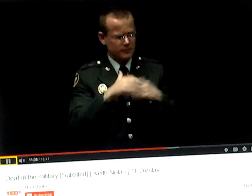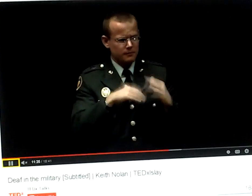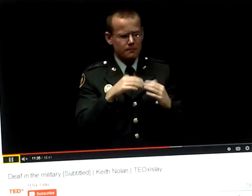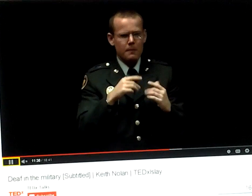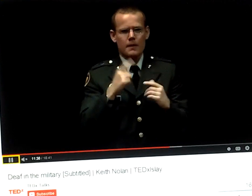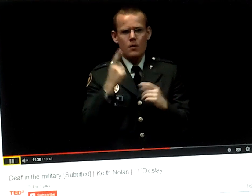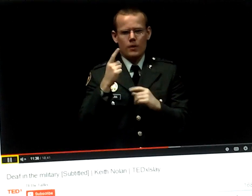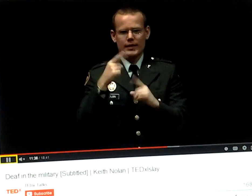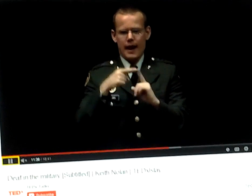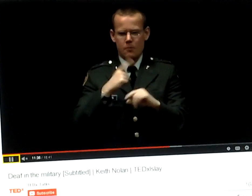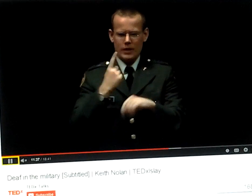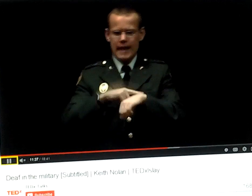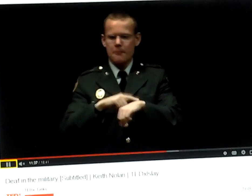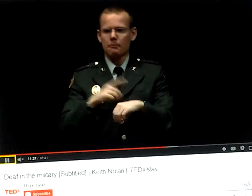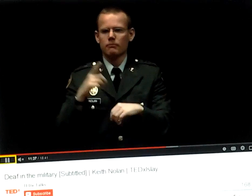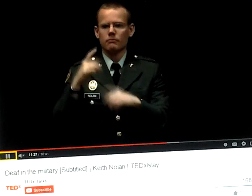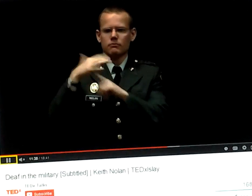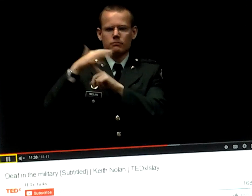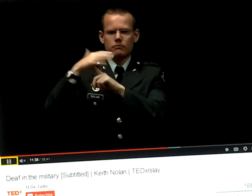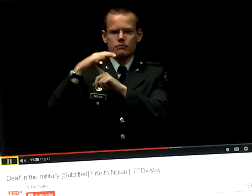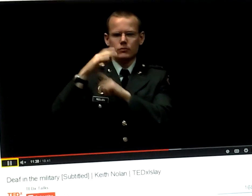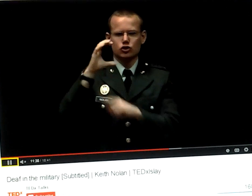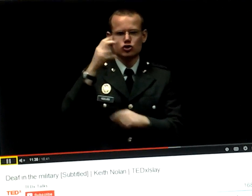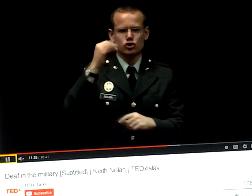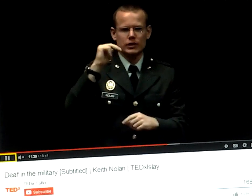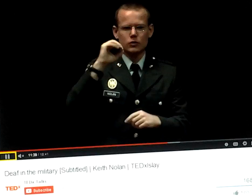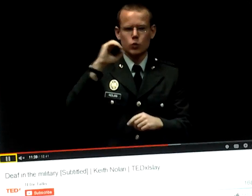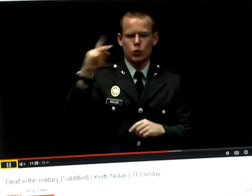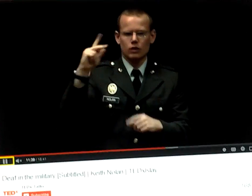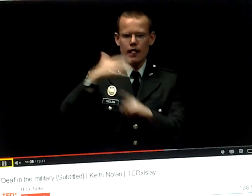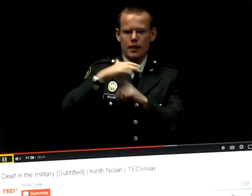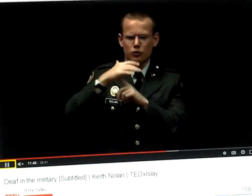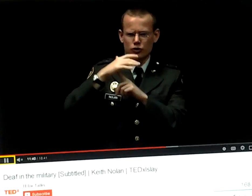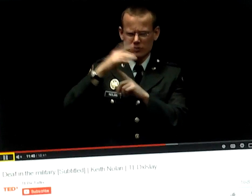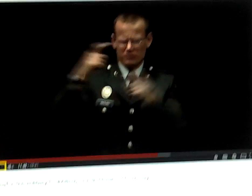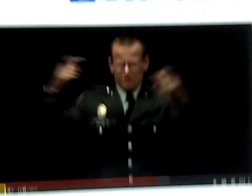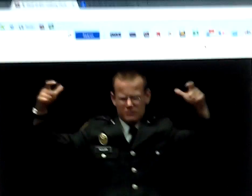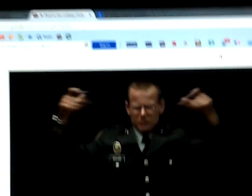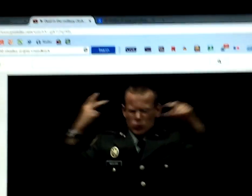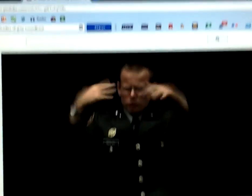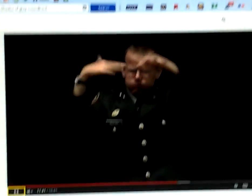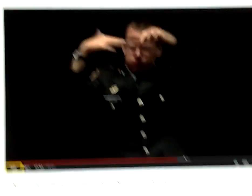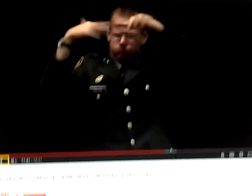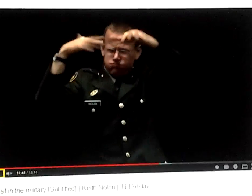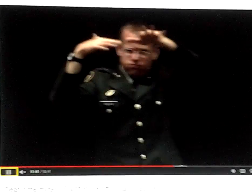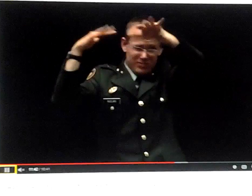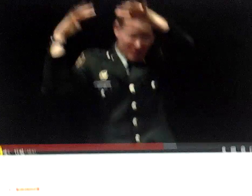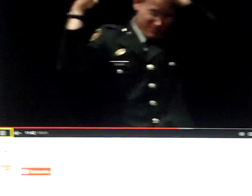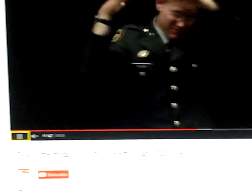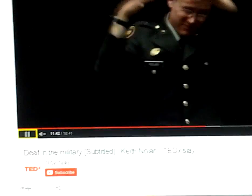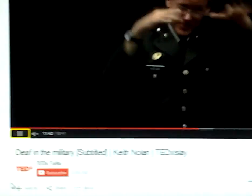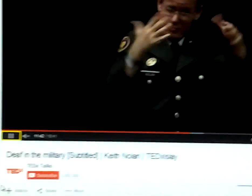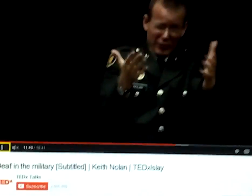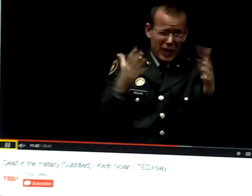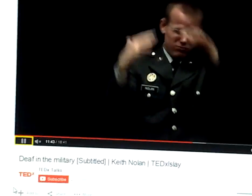So my skills, they built upon the skills. So one time there was helicopter training.